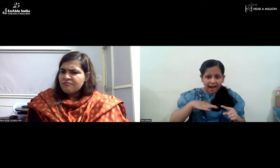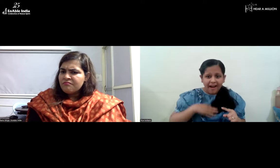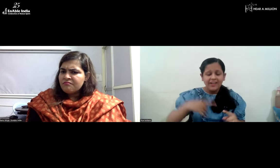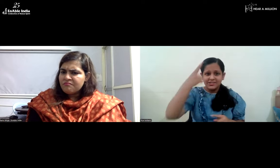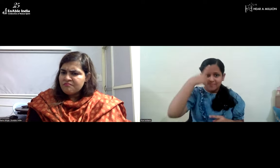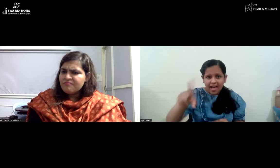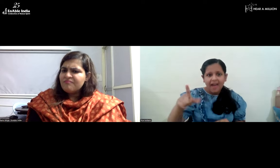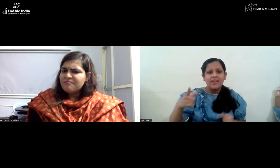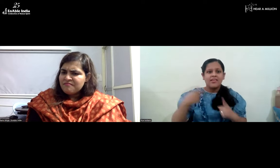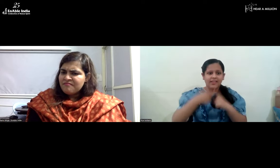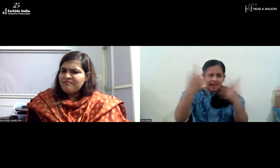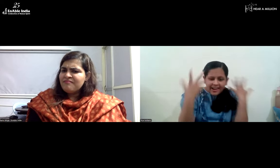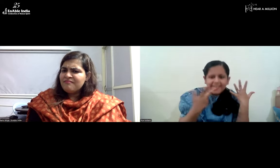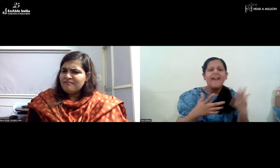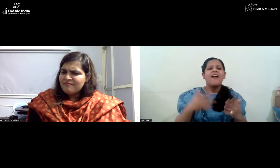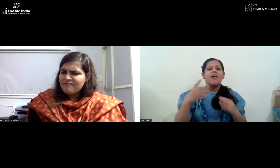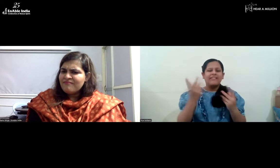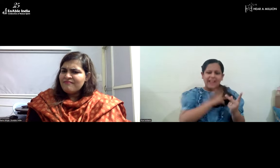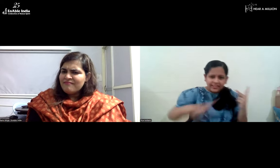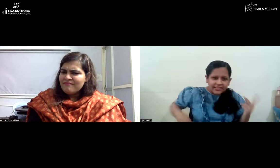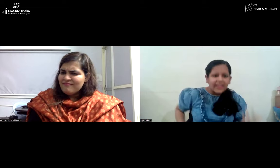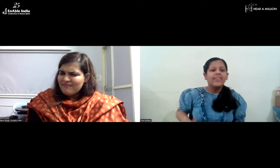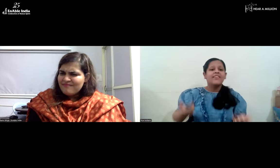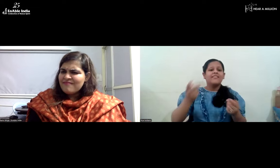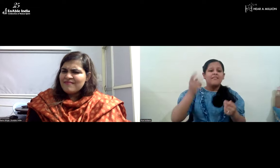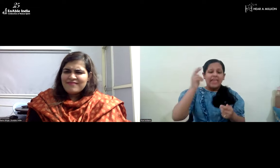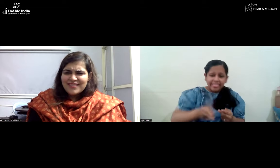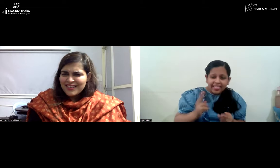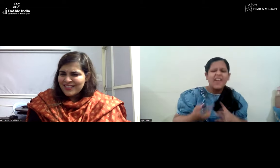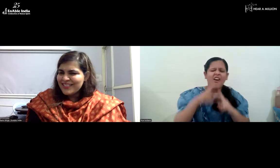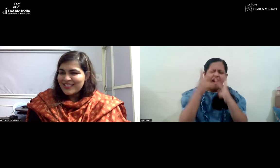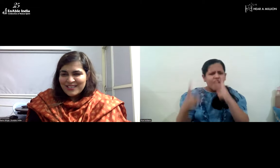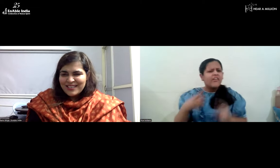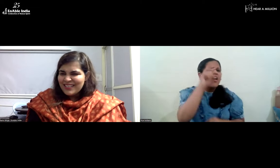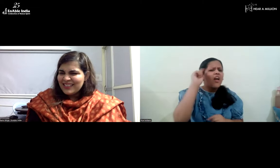Charu says Renu is just moving to a more well lit place.